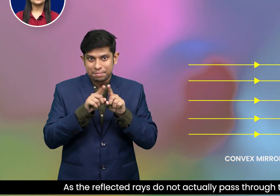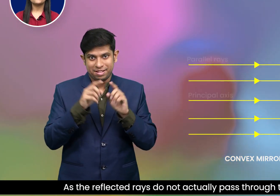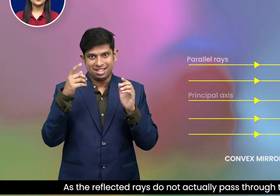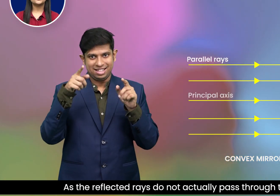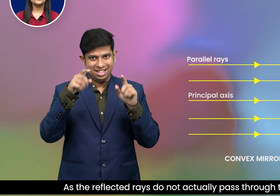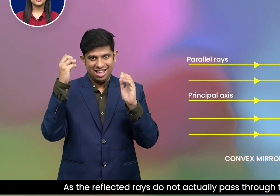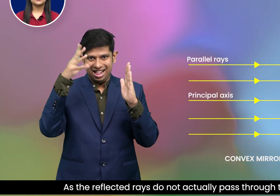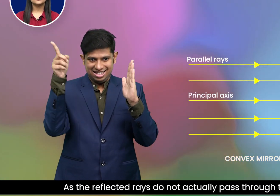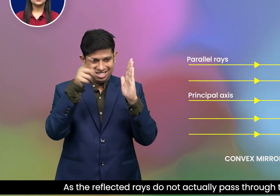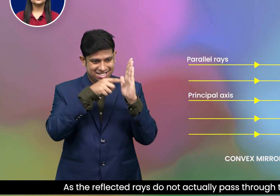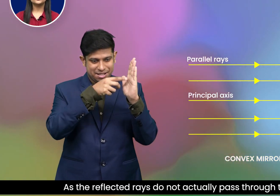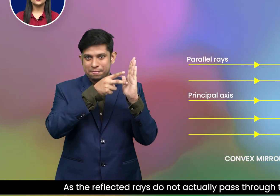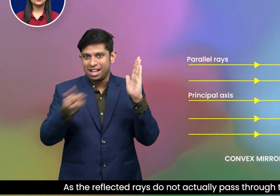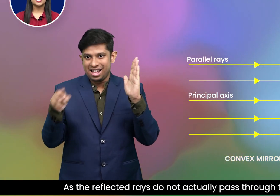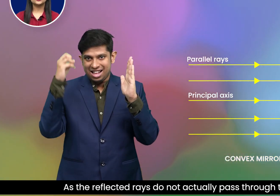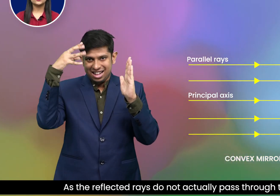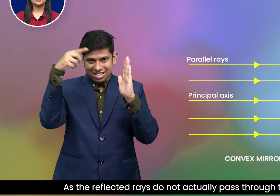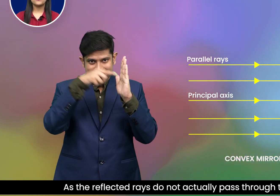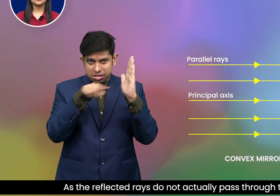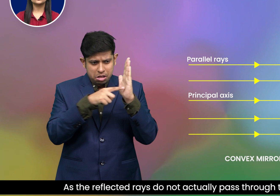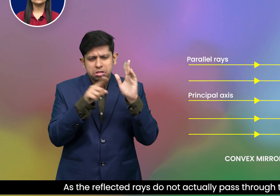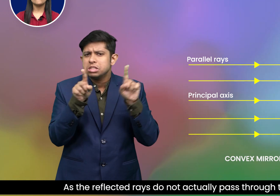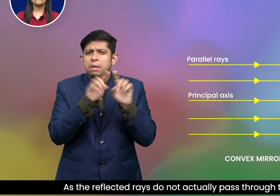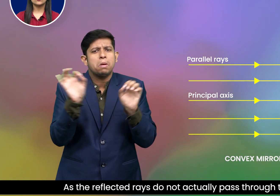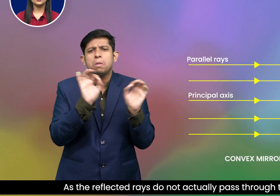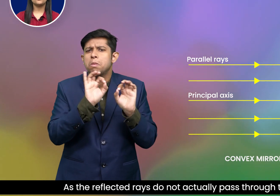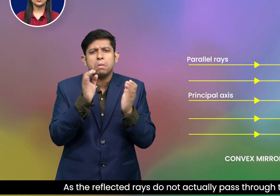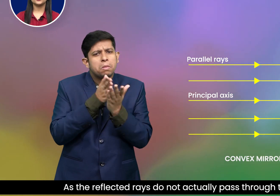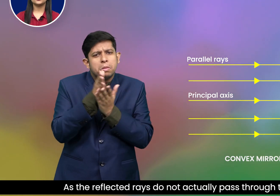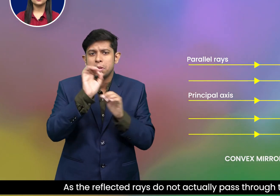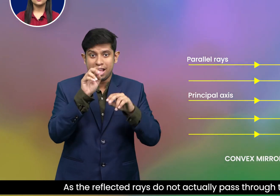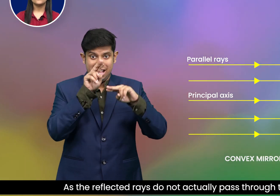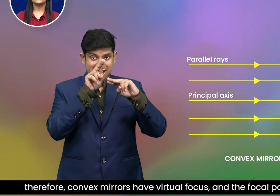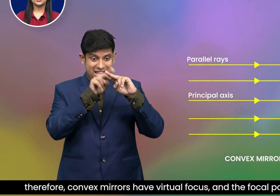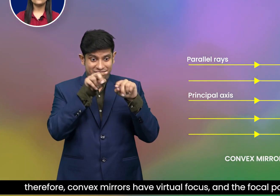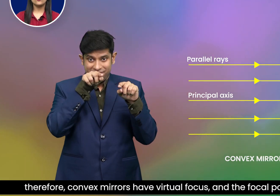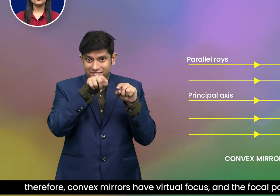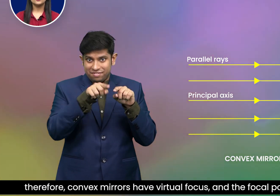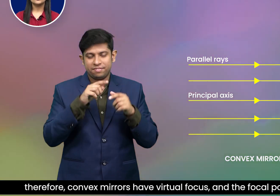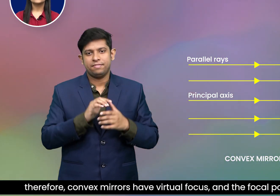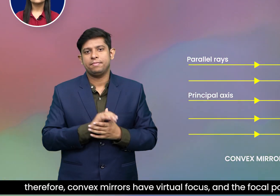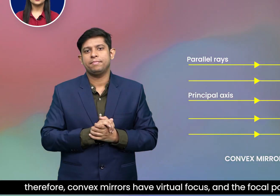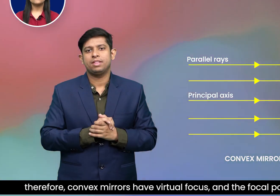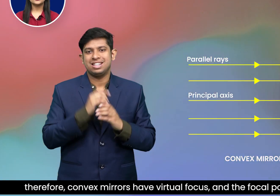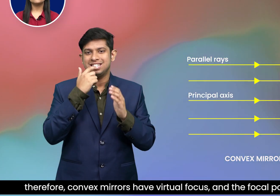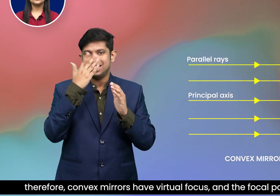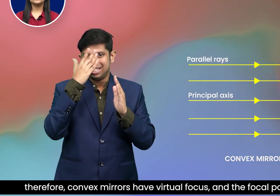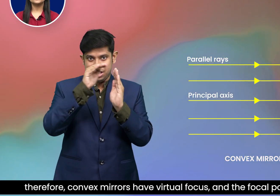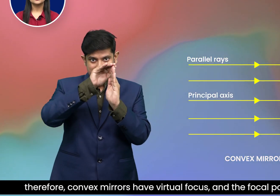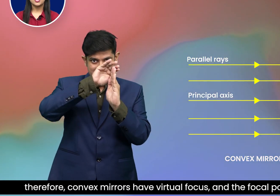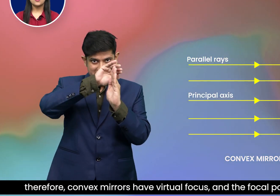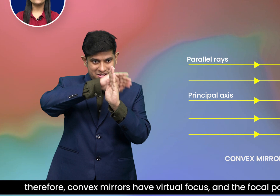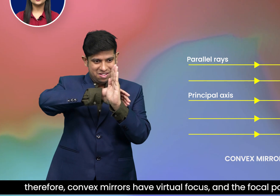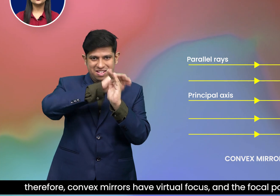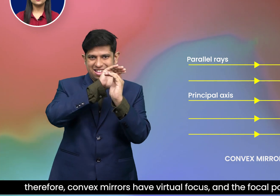As the reflected rays do not actually pass through the focal point, therefore, convex